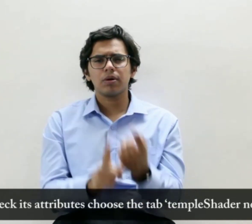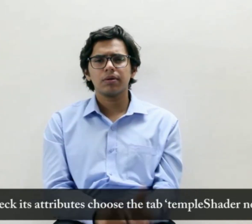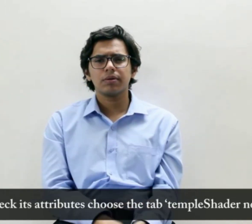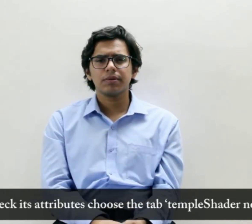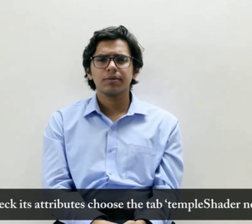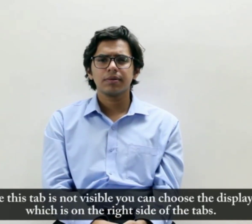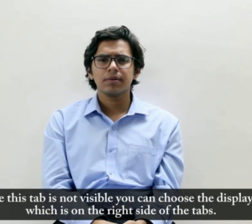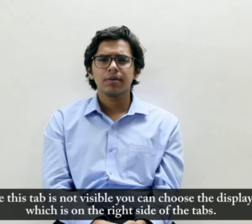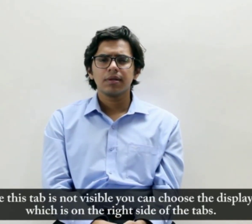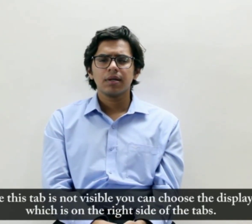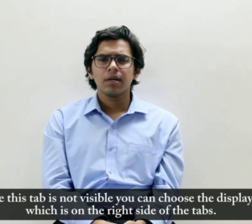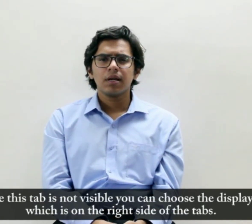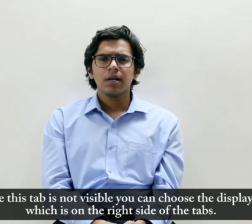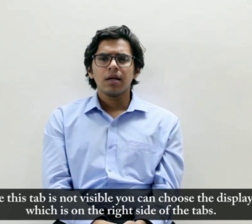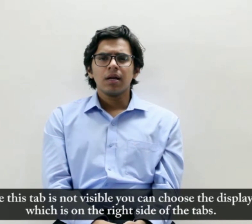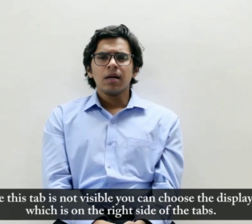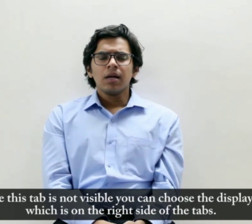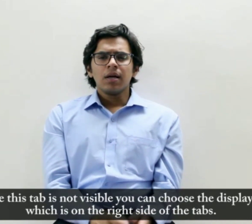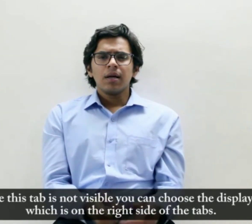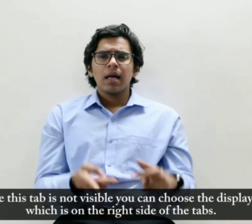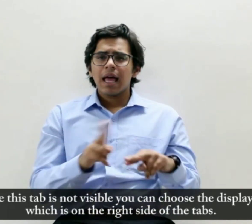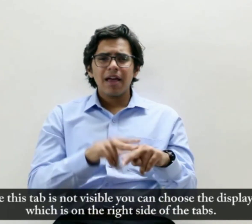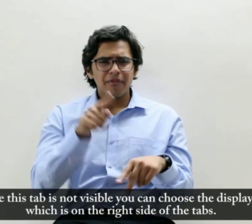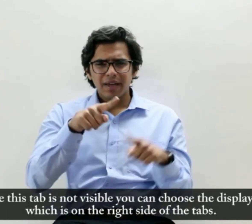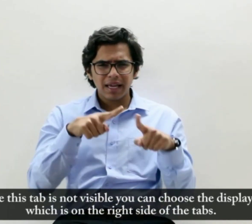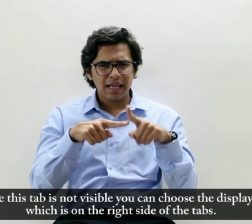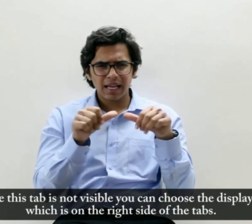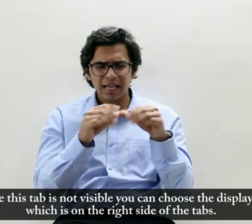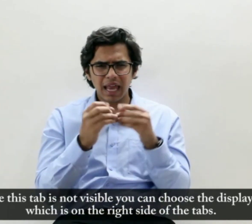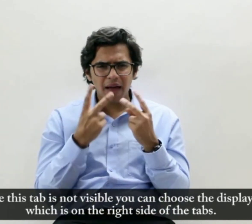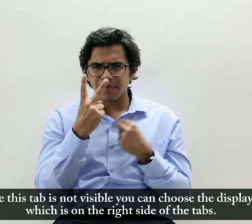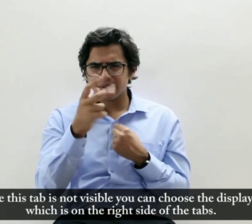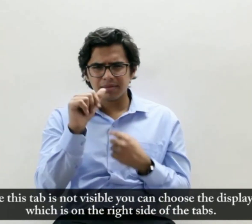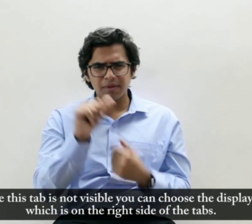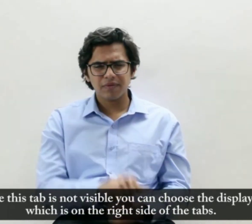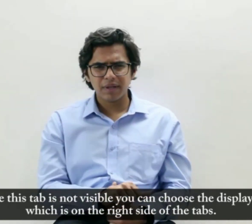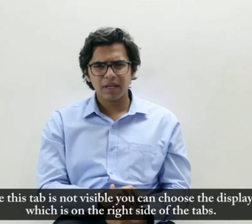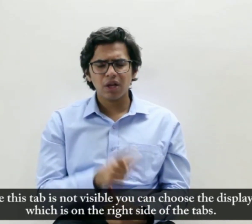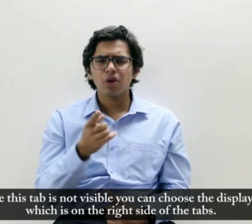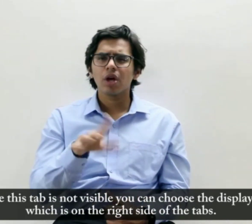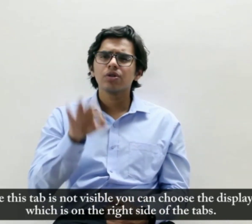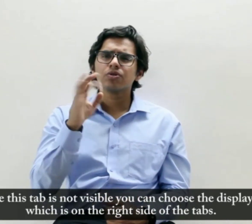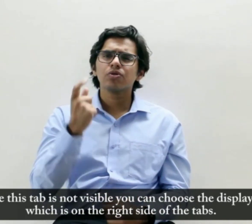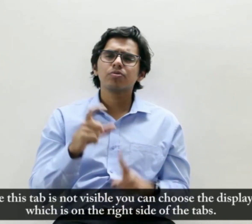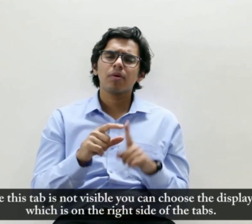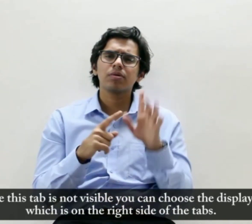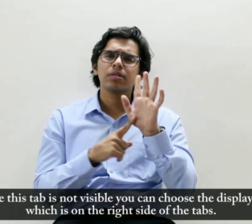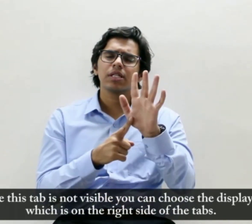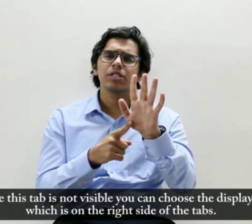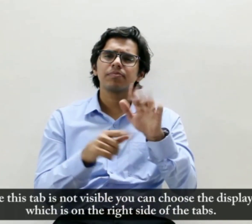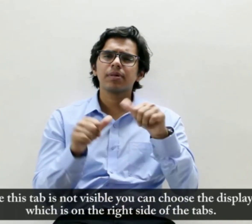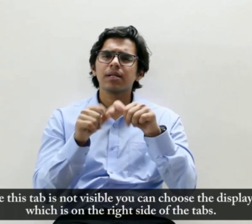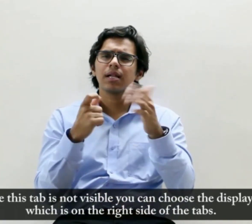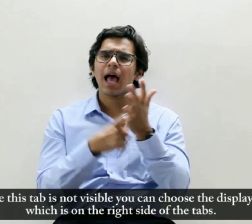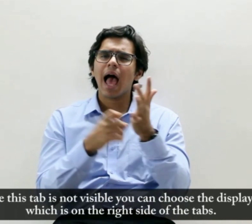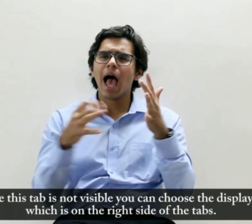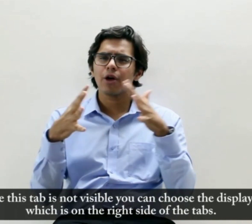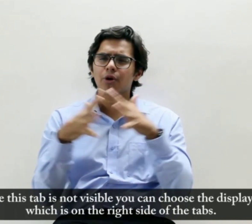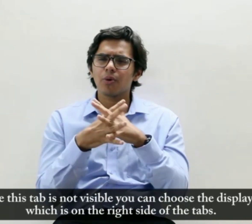If in case this tab is not visible, you can choose the display arrow which is on the right side of